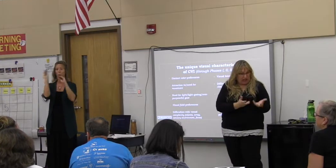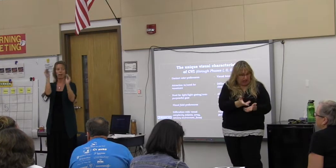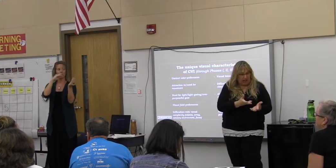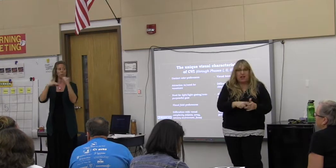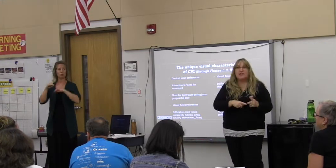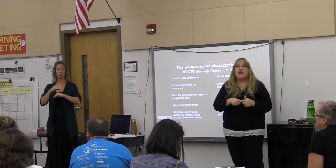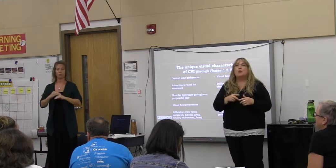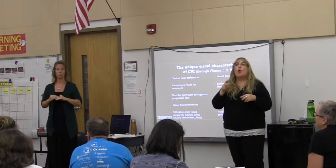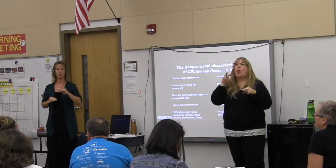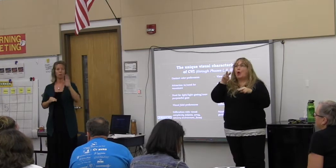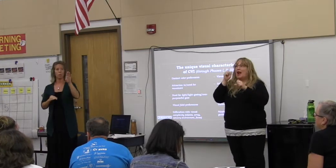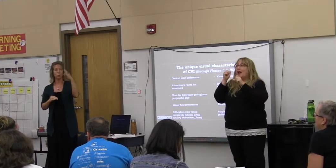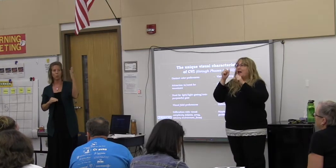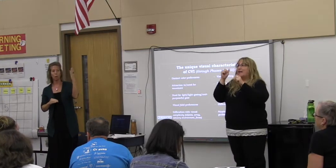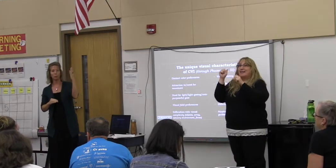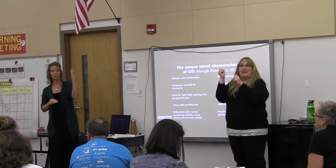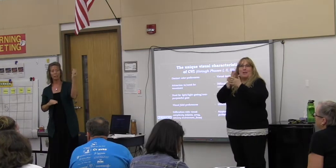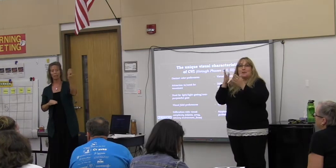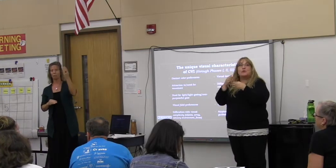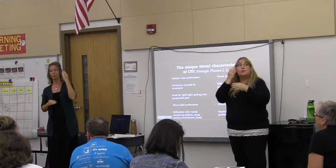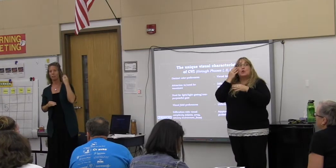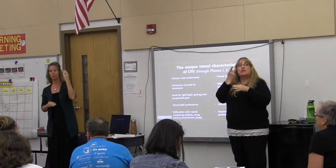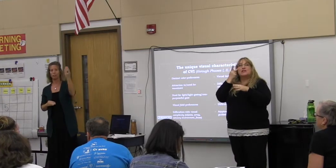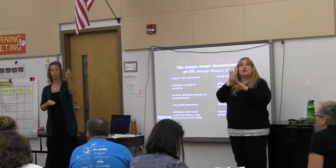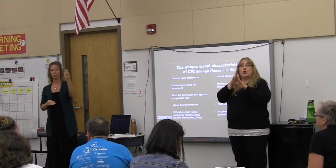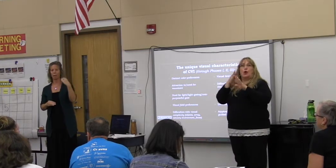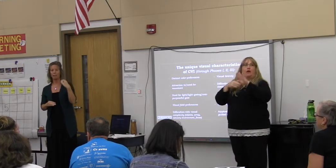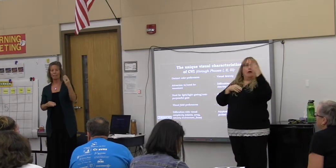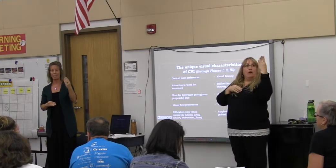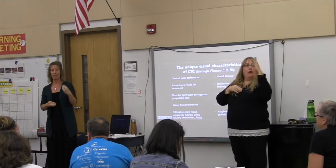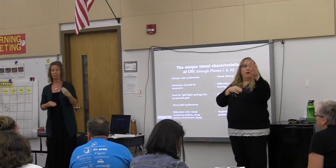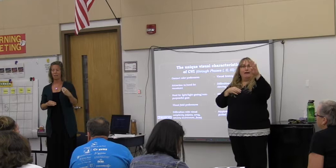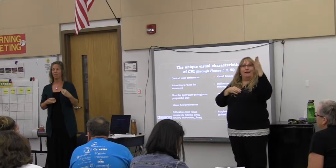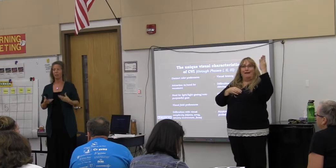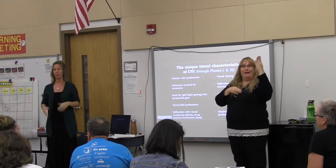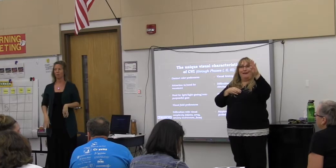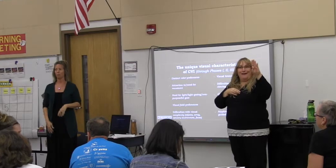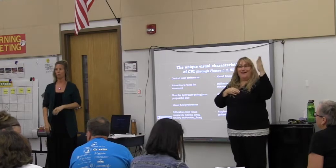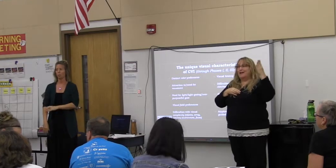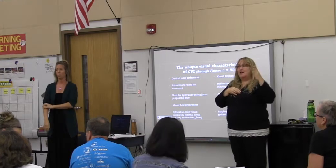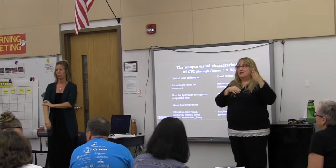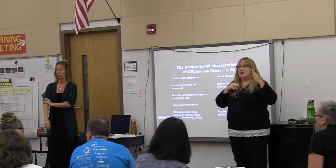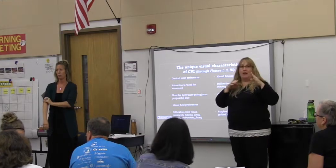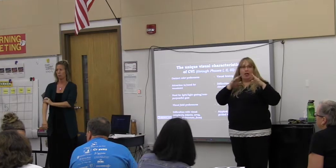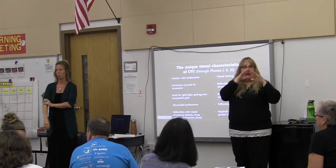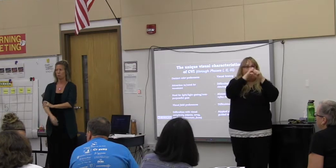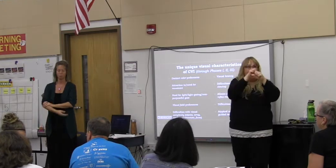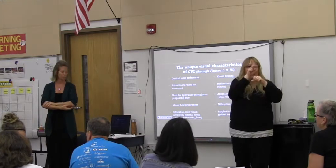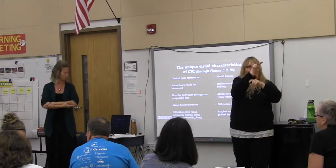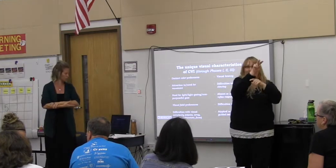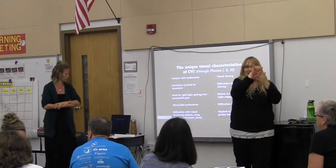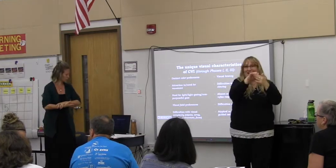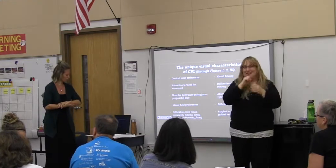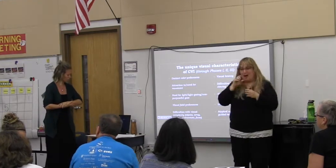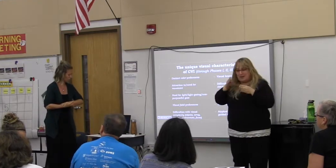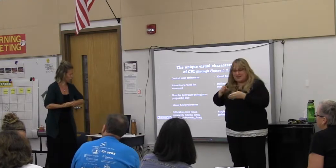tune into whatever's moving. So if you have a door opening and somebody's coming in and out, they're going to really be drawn towards that movement.